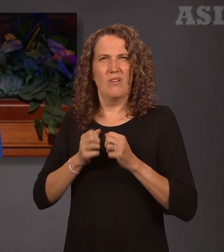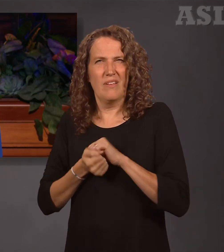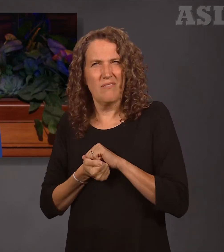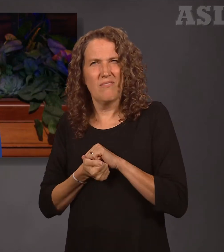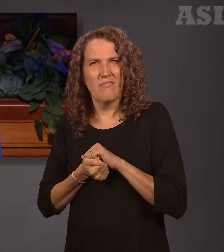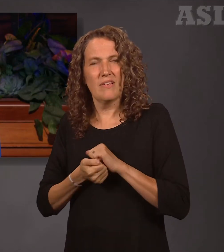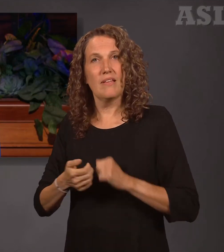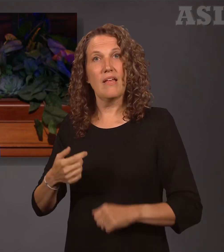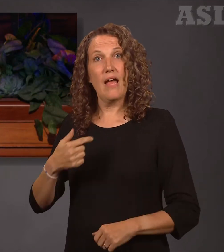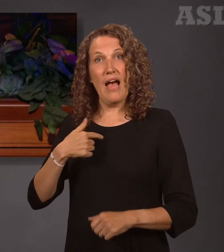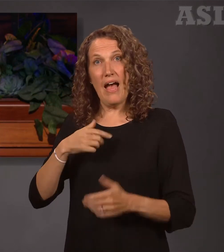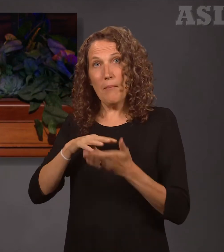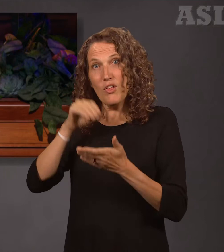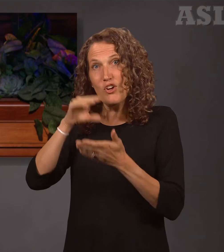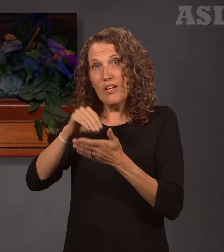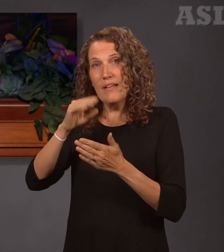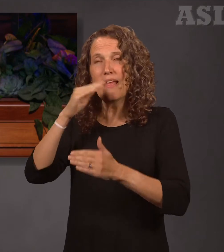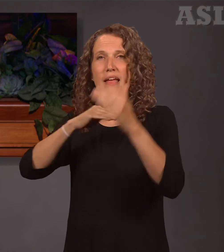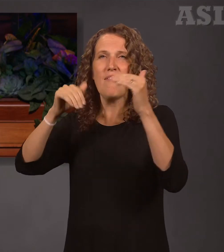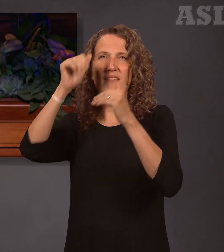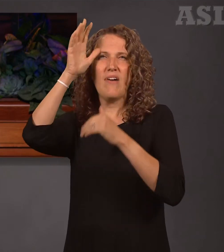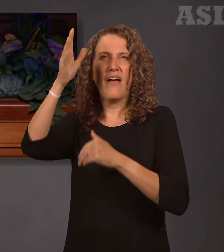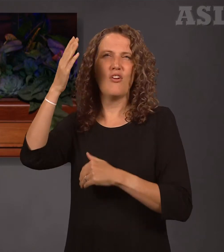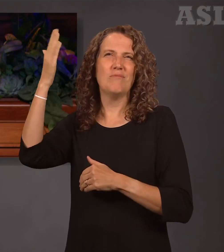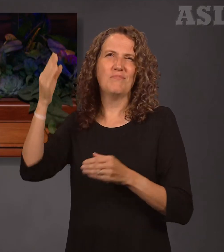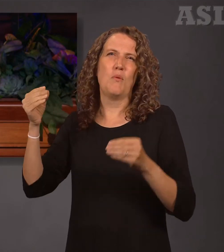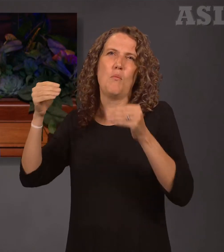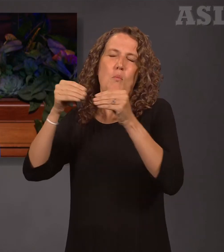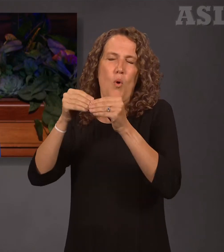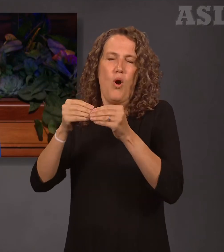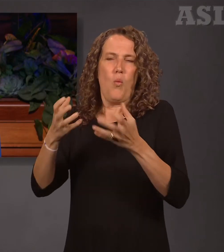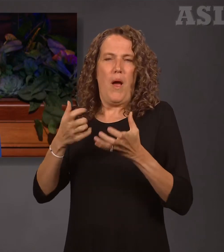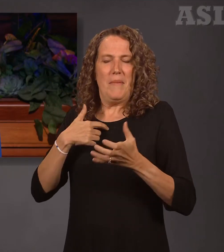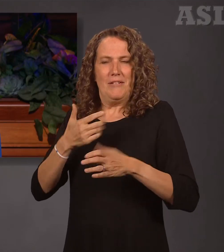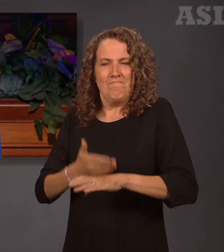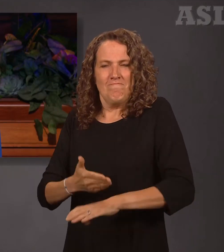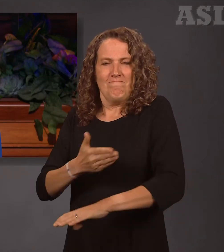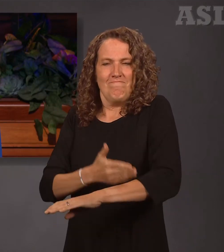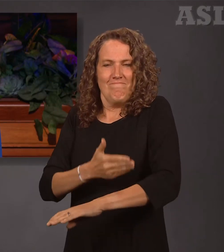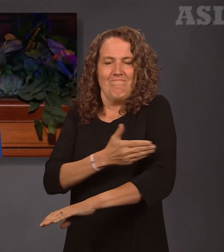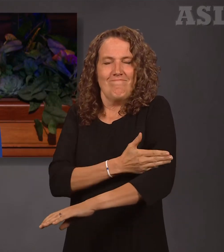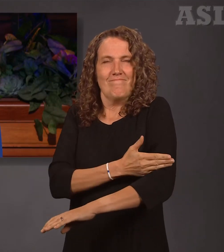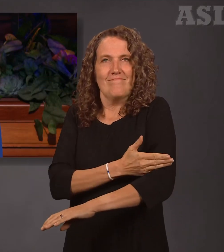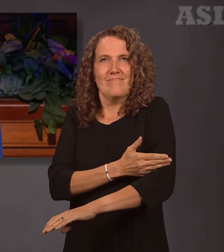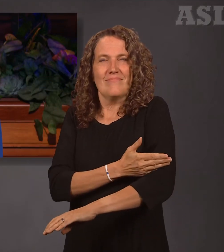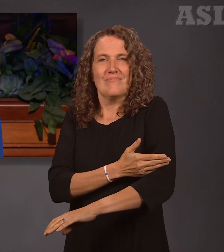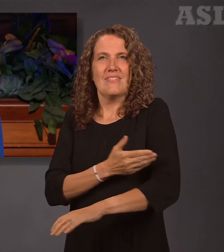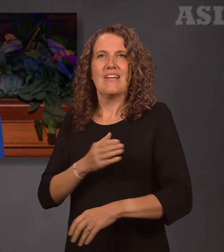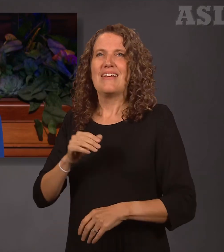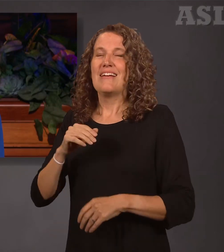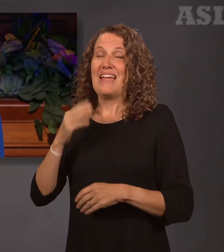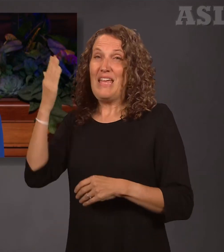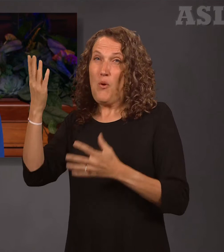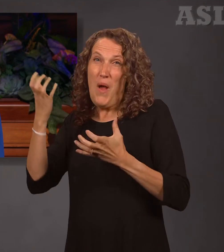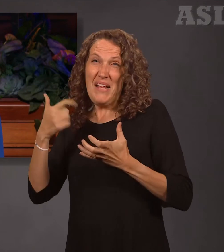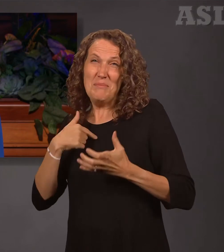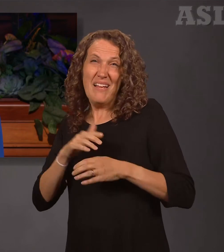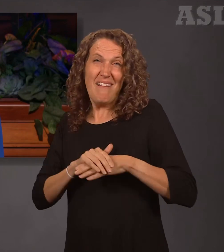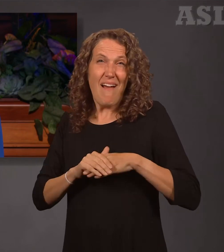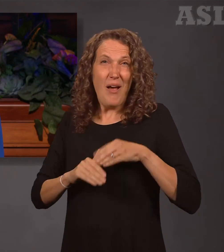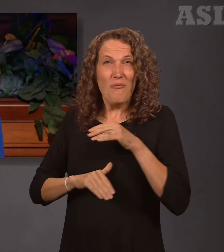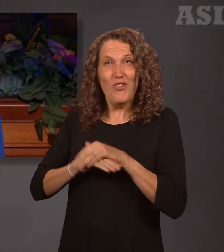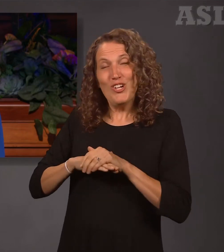learning that heavenly father is more interested in my growth as a disciple of Jesus Christ than he is with my